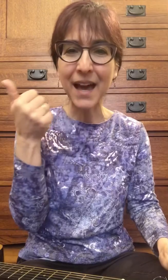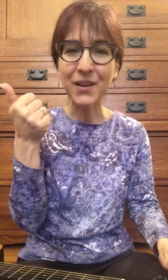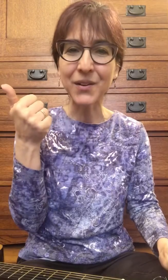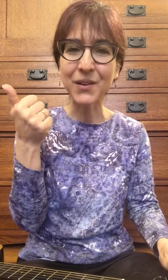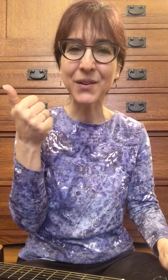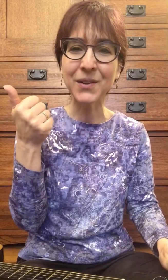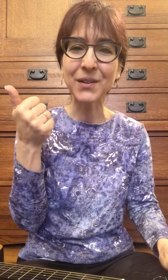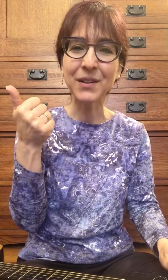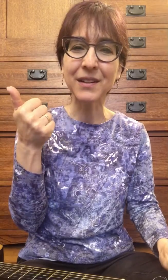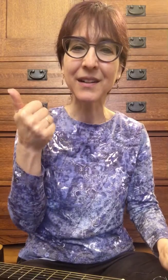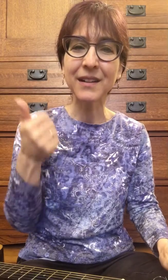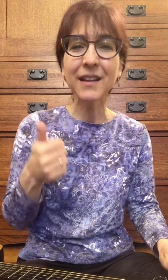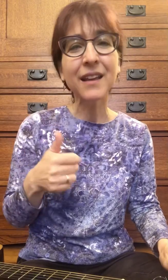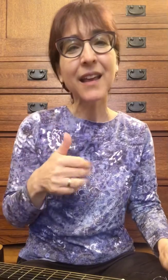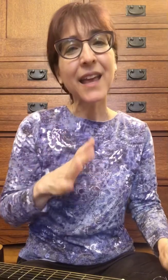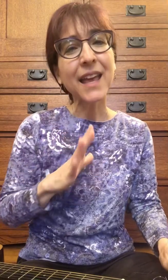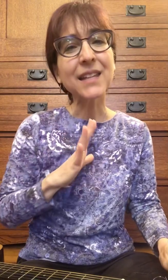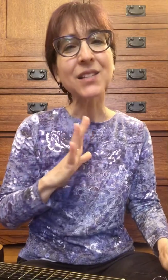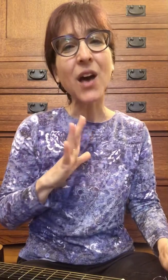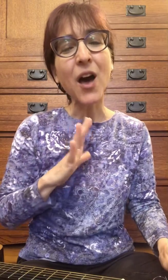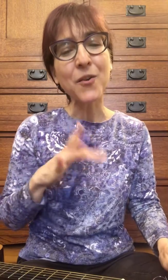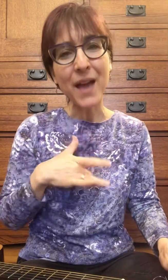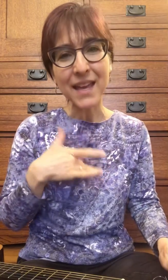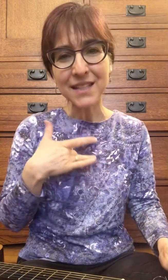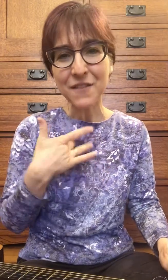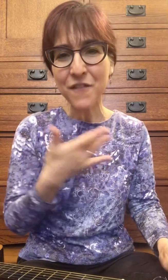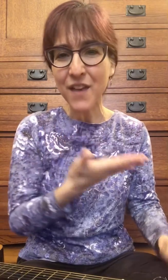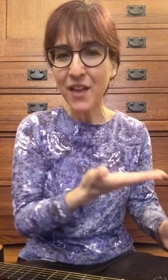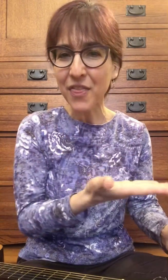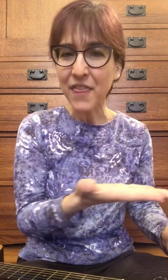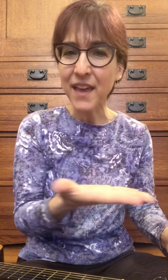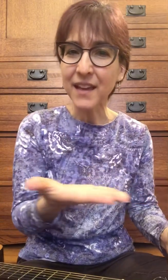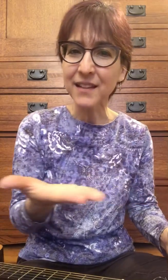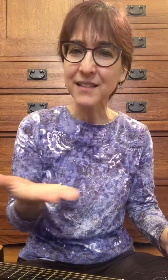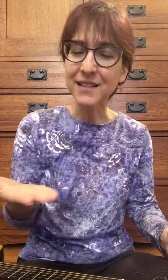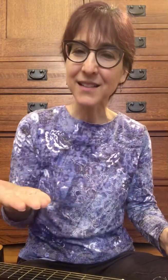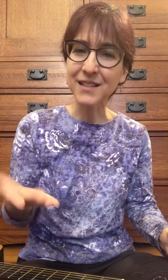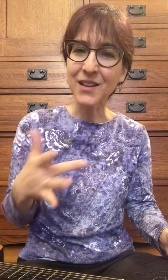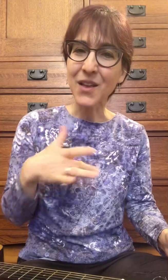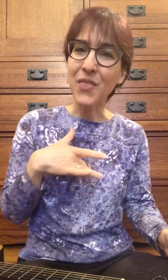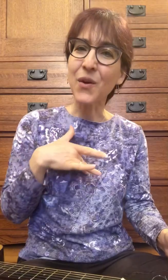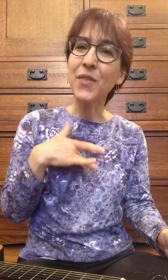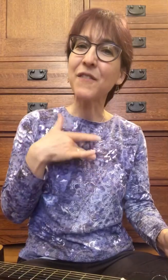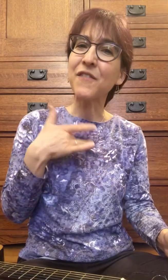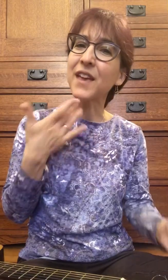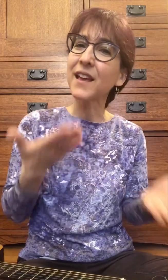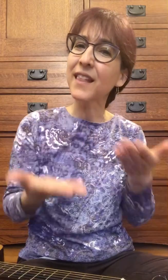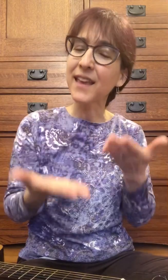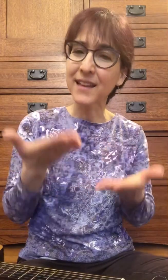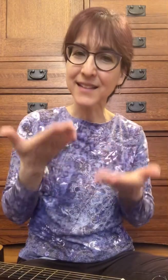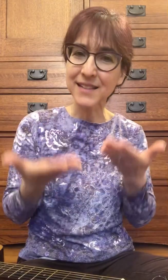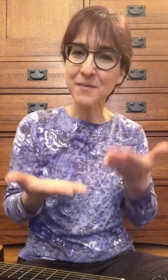better. It's all right to feel things, though the feelings may